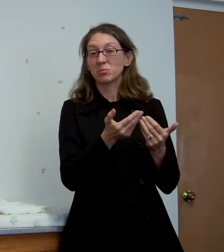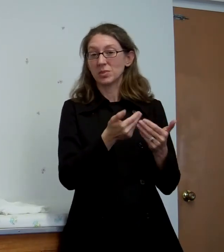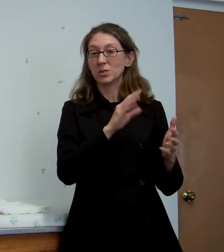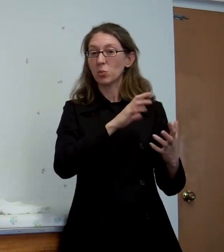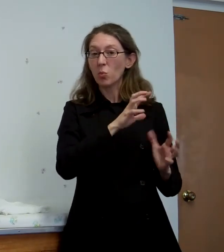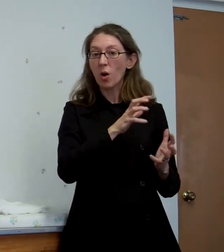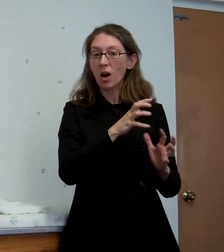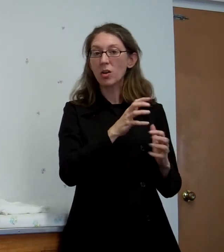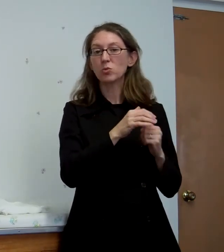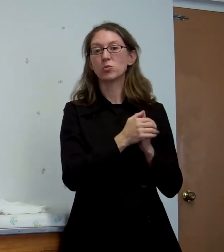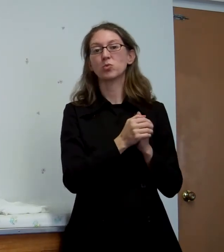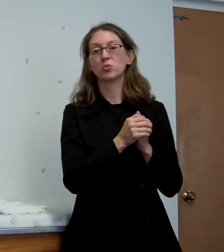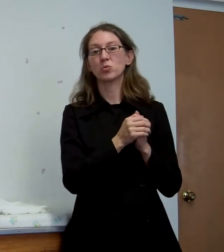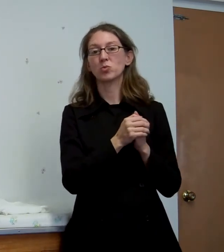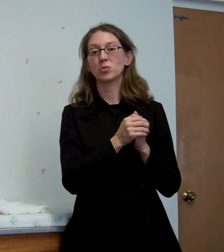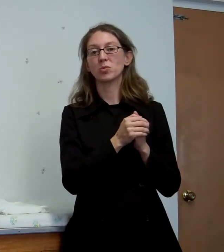clean,